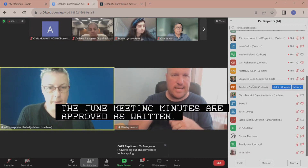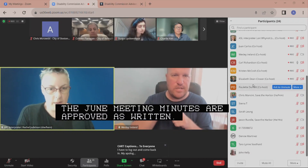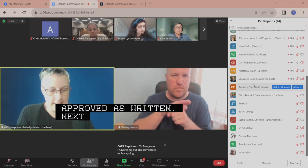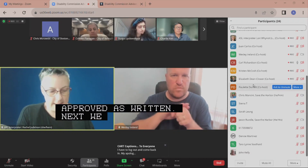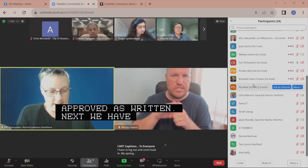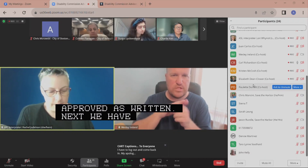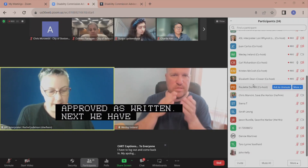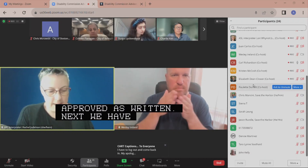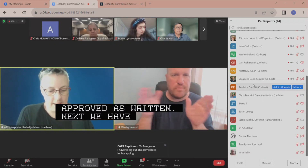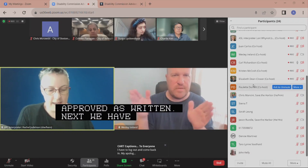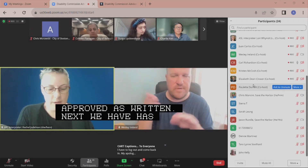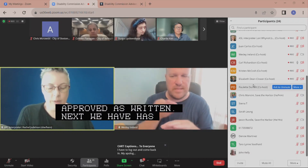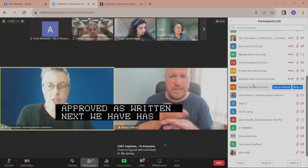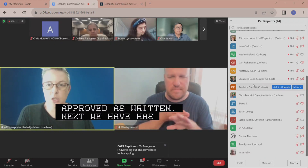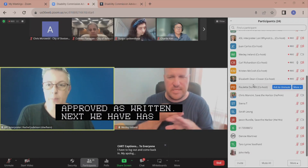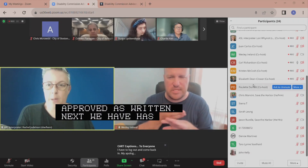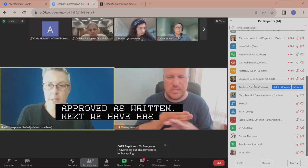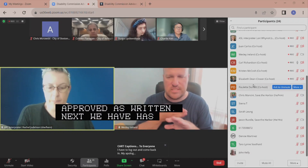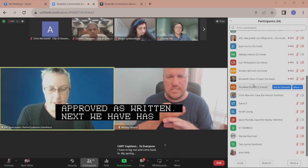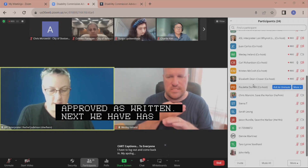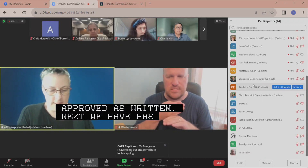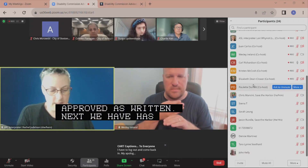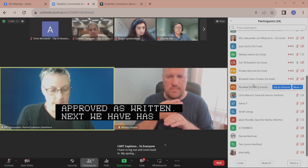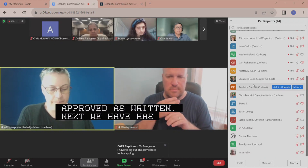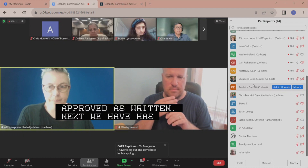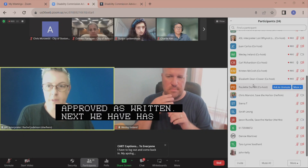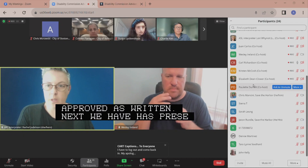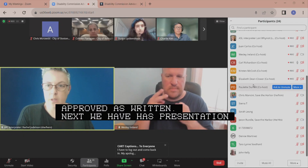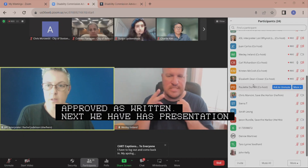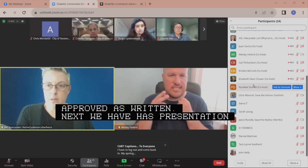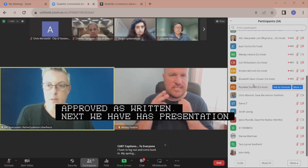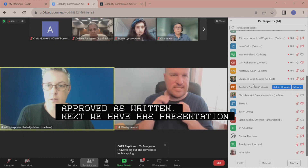which is about accessibility at regional public beaches